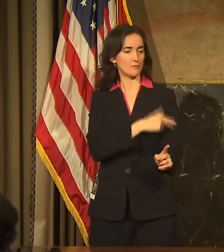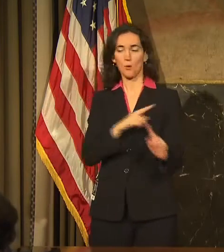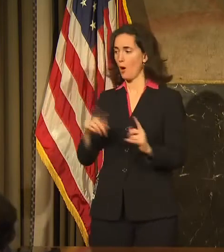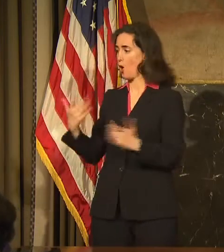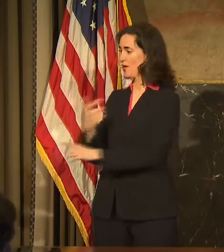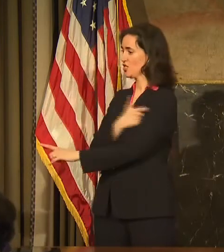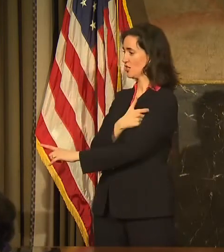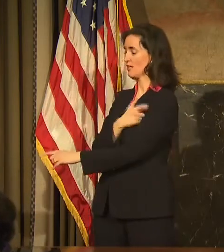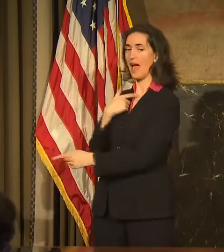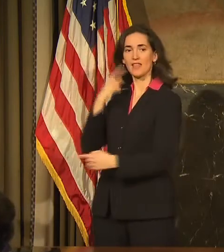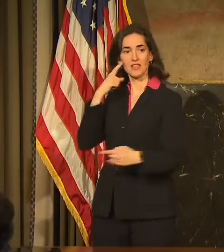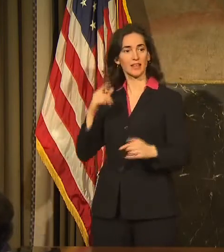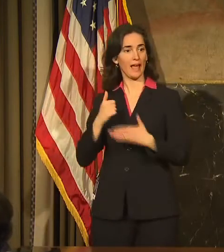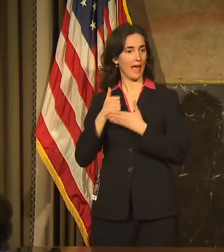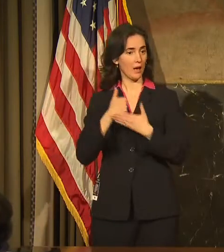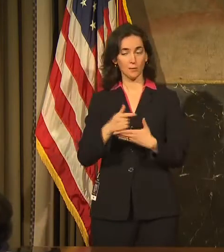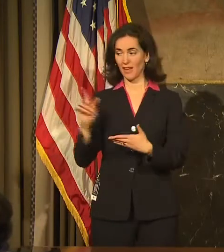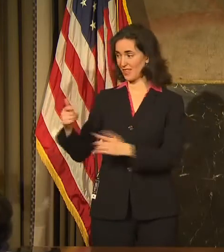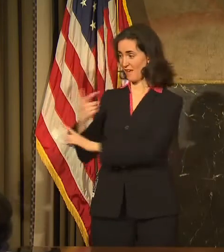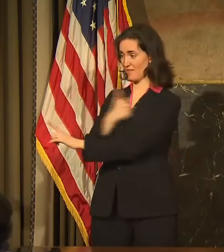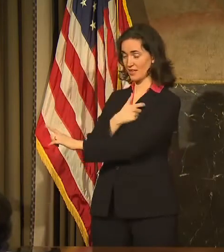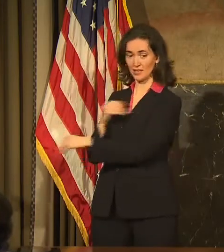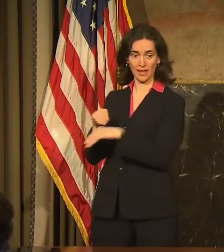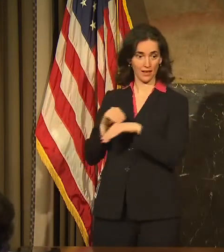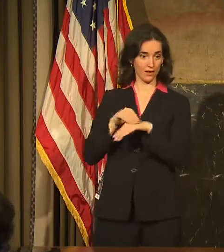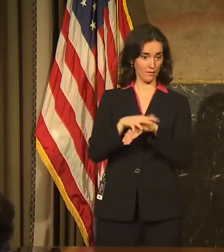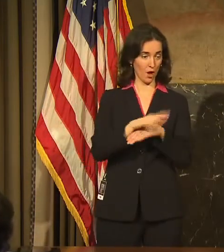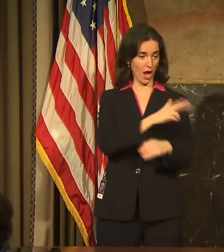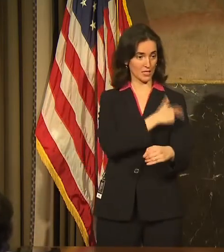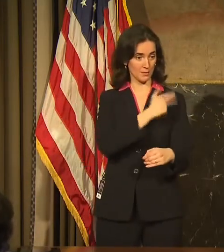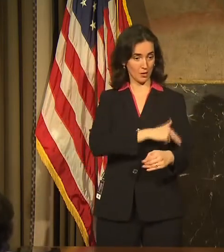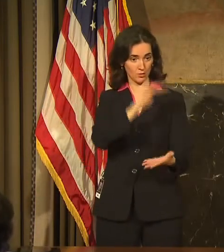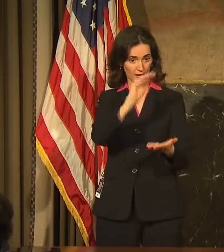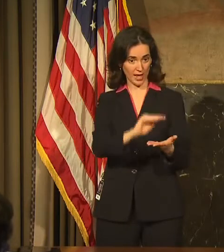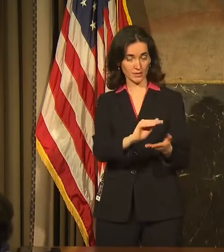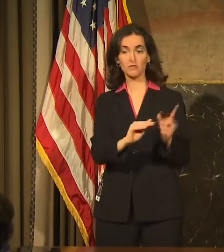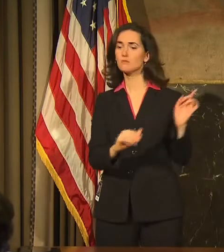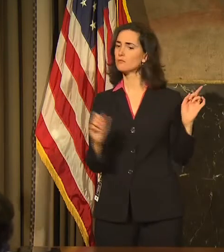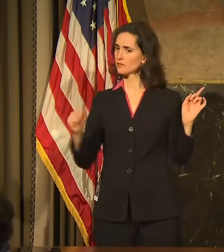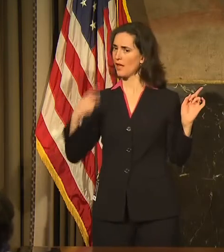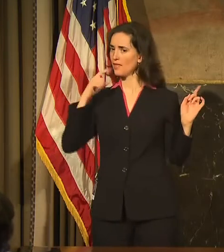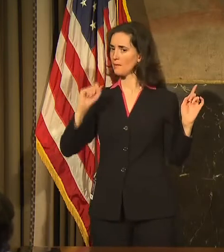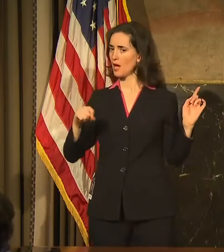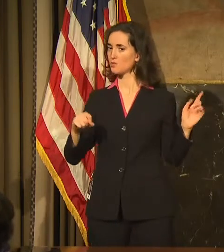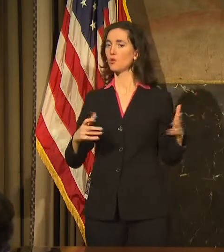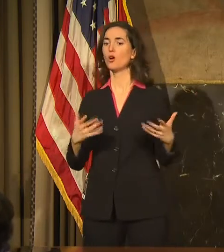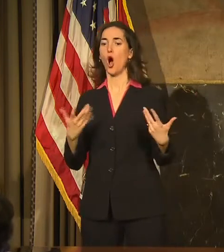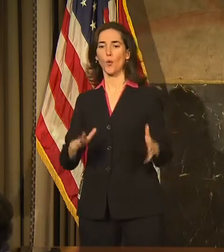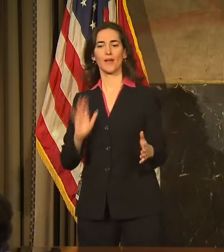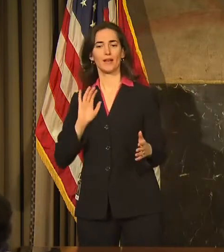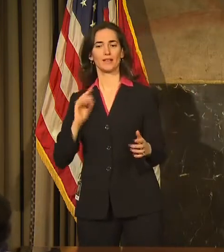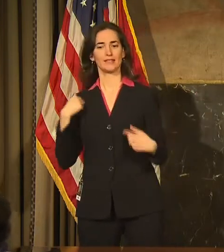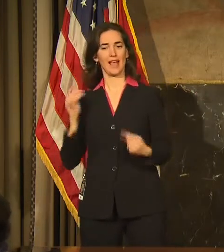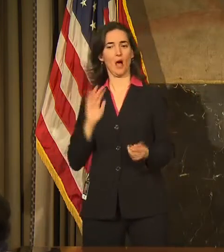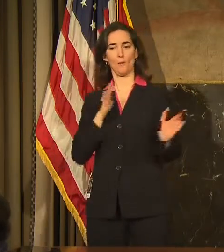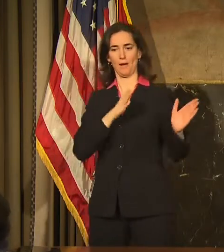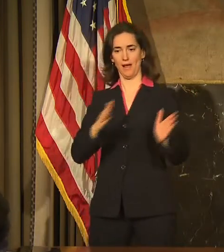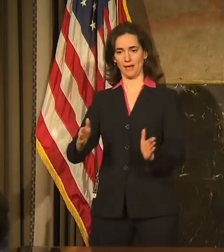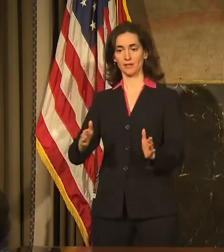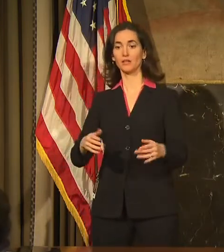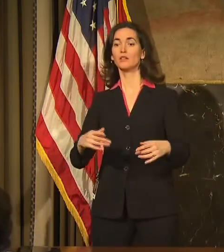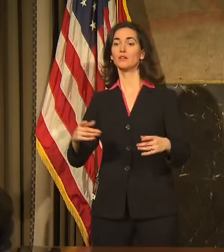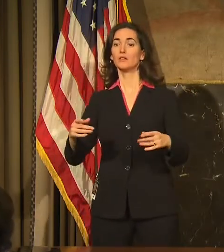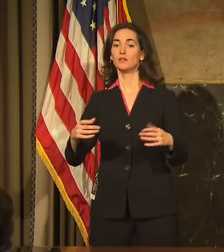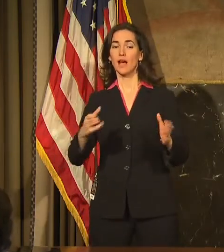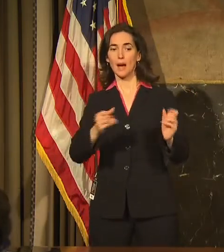Yeah, I think it's possible, and I think that's by design as well. And you've heard the governor say a number of times now that with so many people hospitalized and